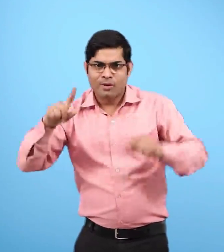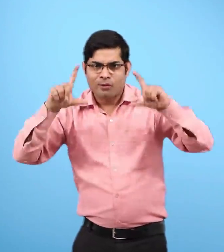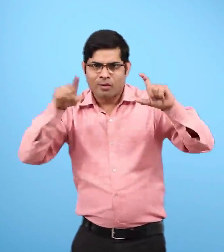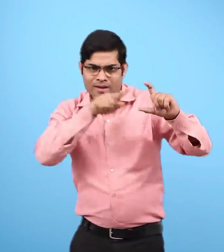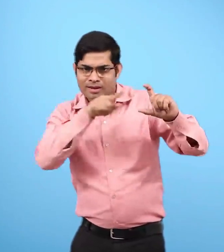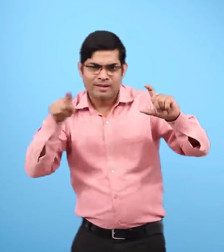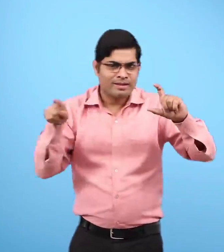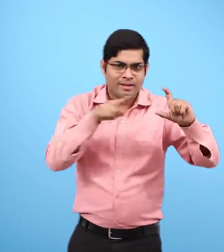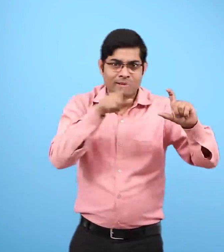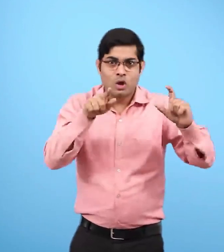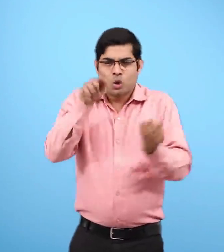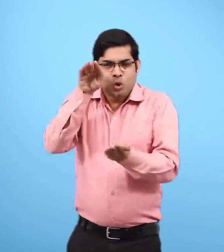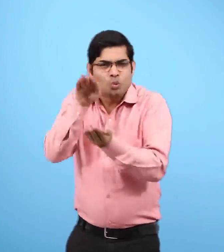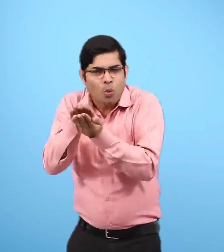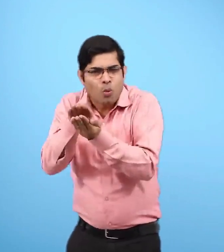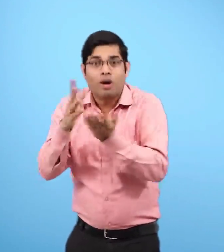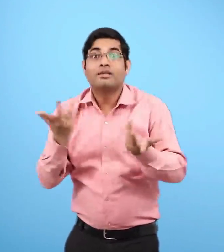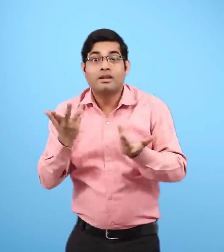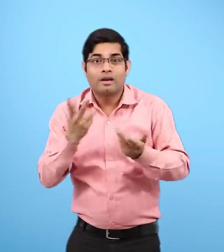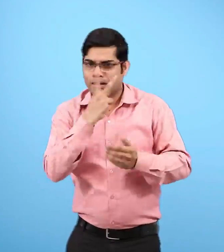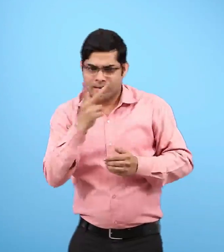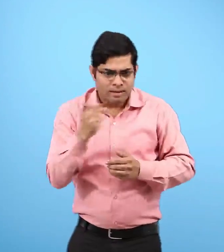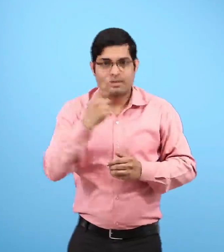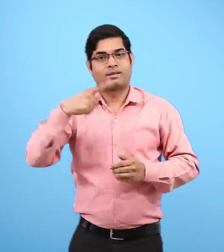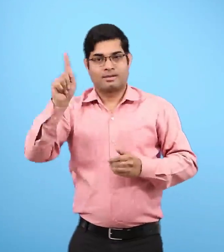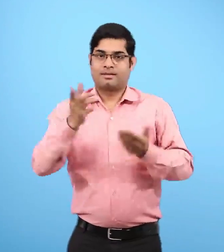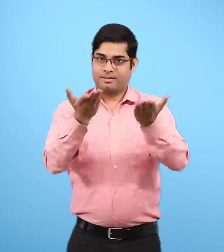Tick and identify the shortest.